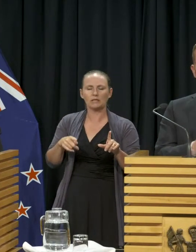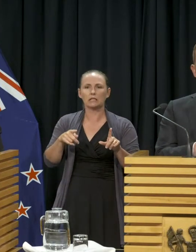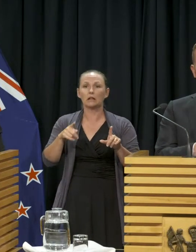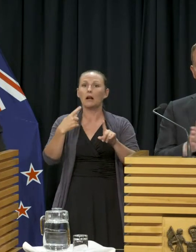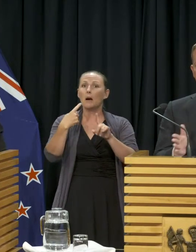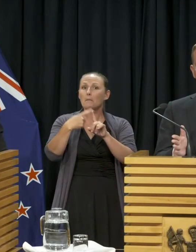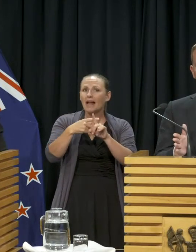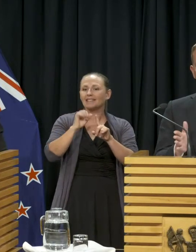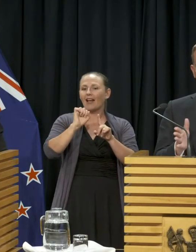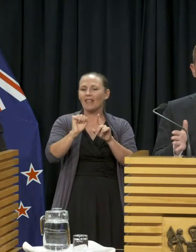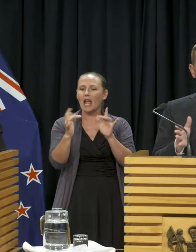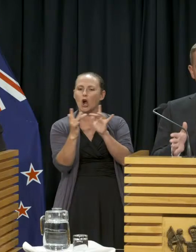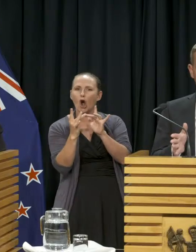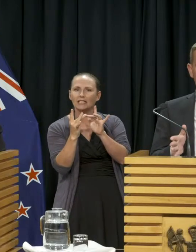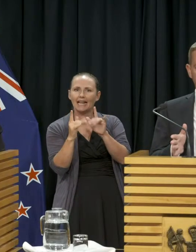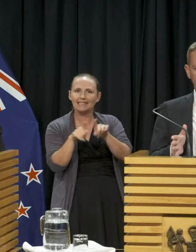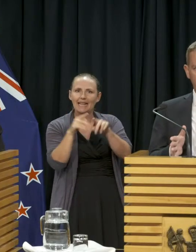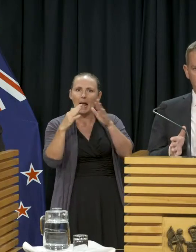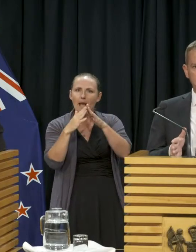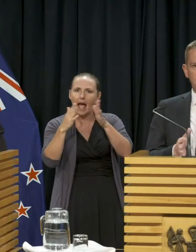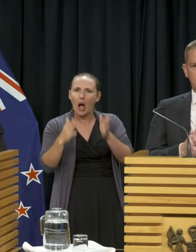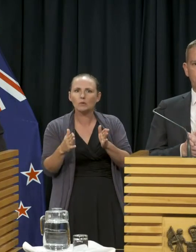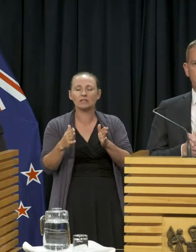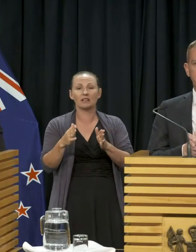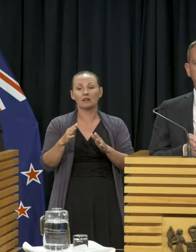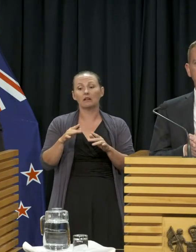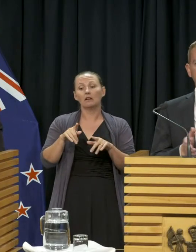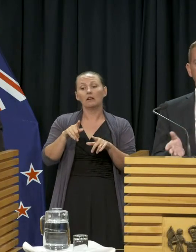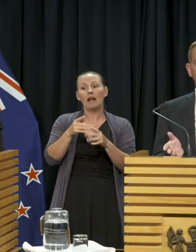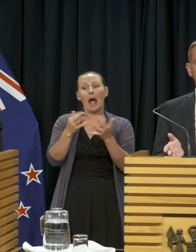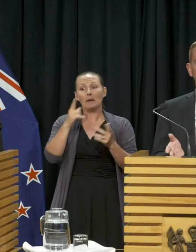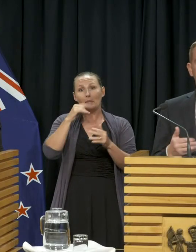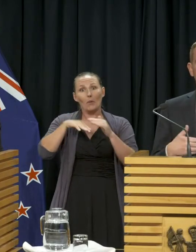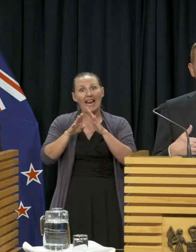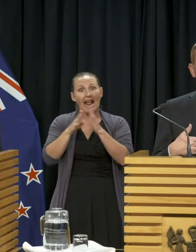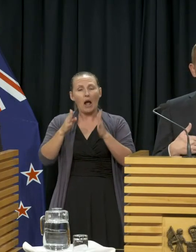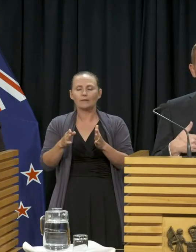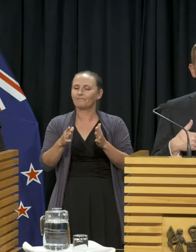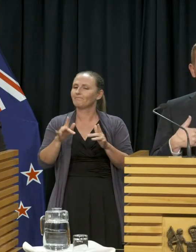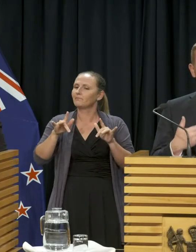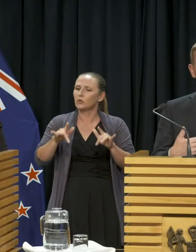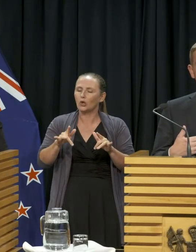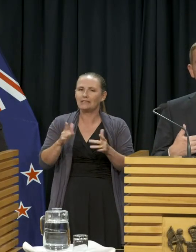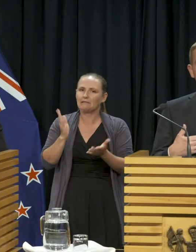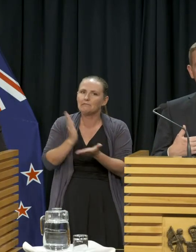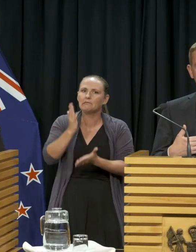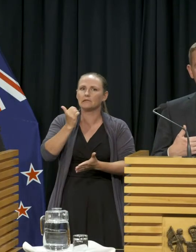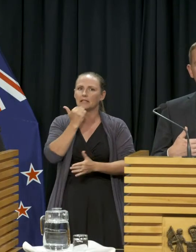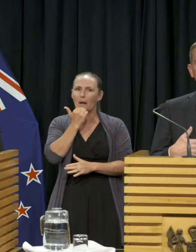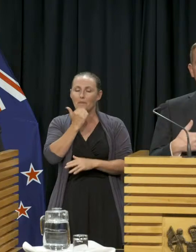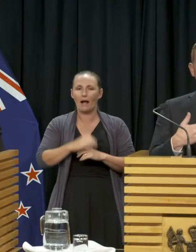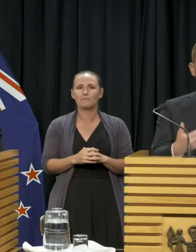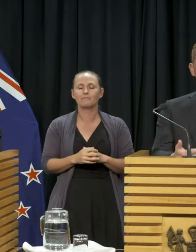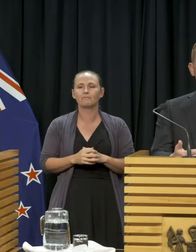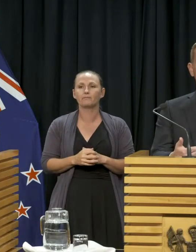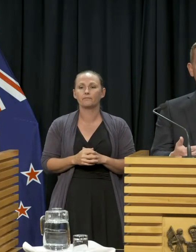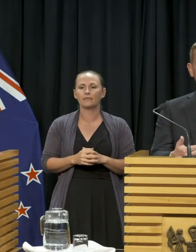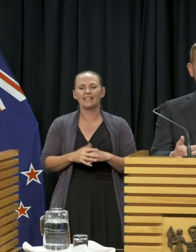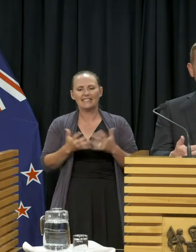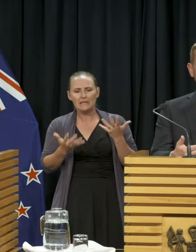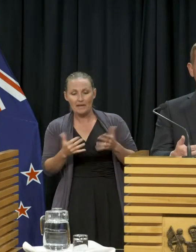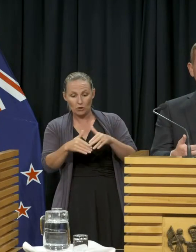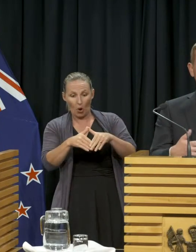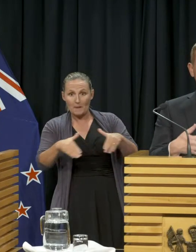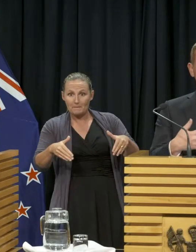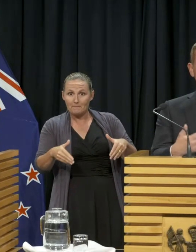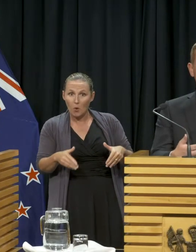and in the household contacts we don't have a firm number on that. Very much depends on the border workers telling us how many of